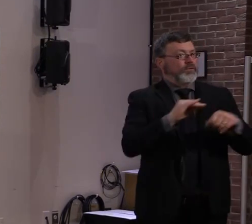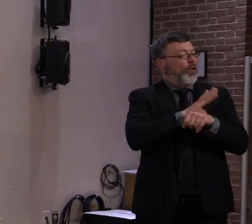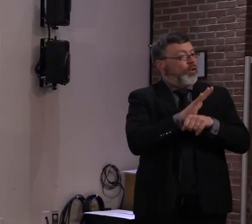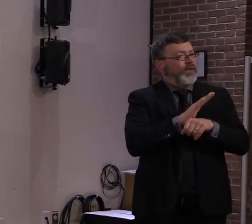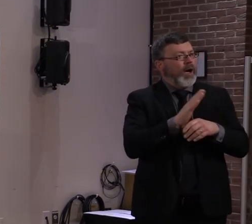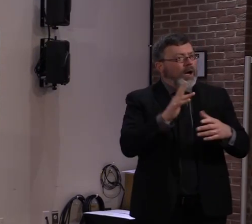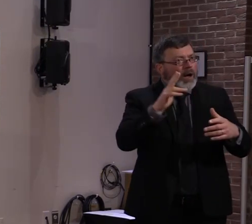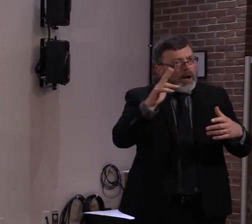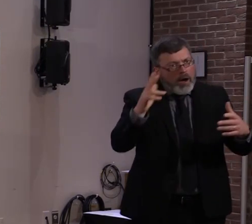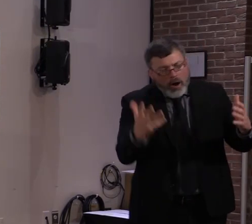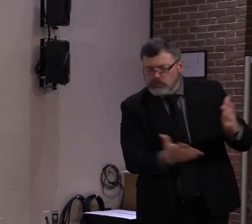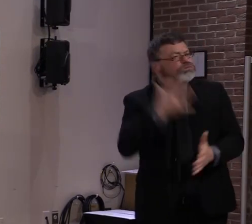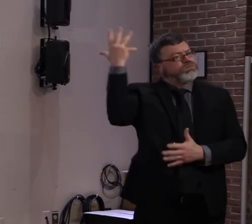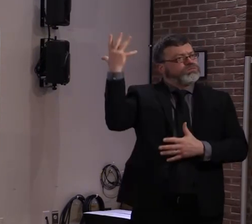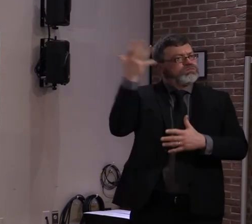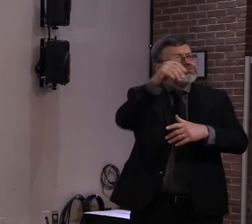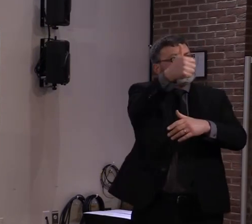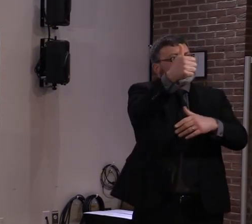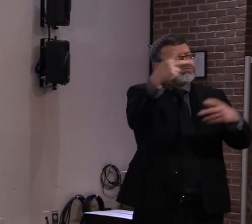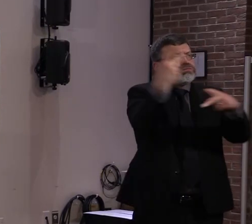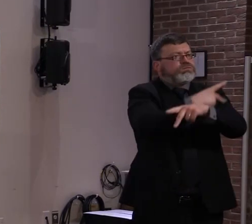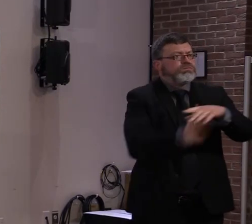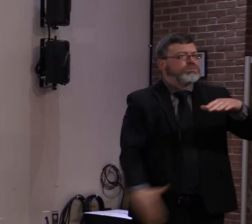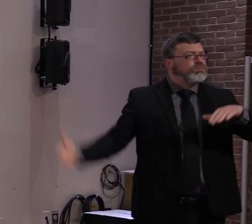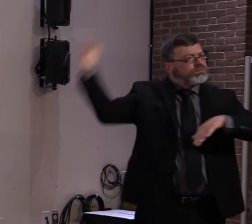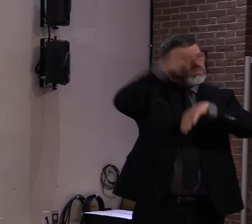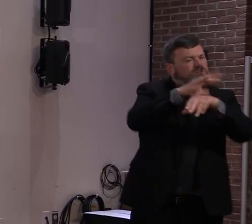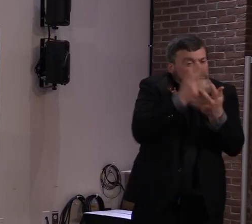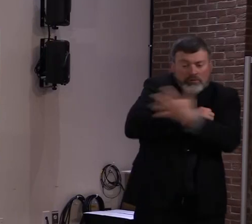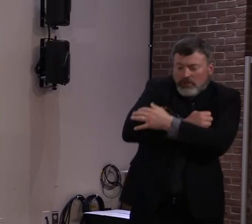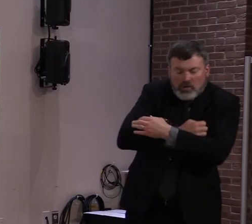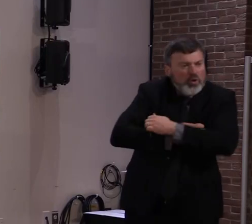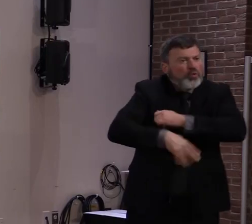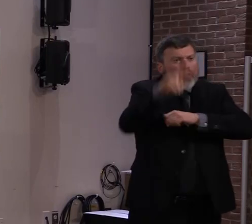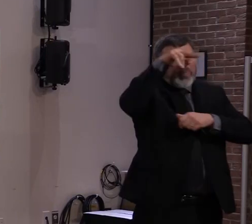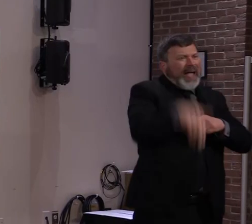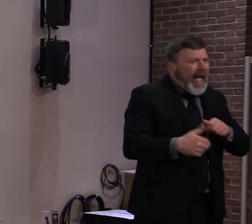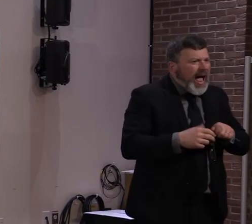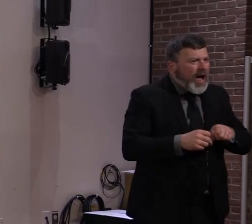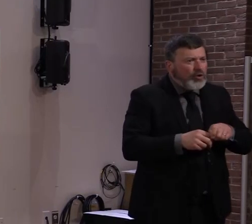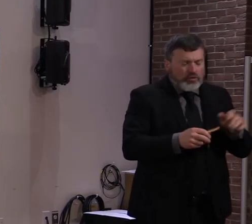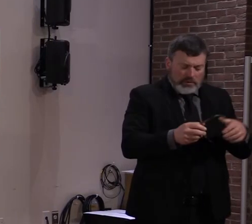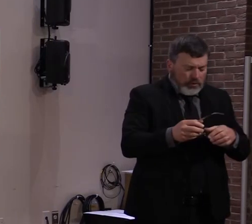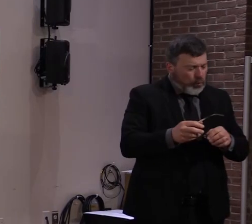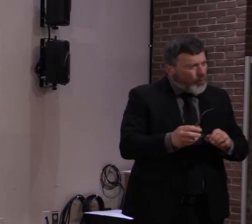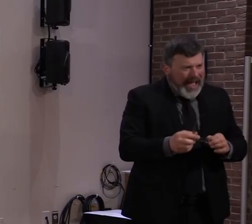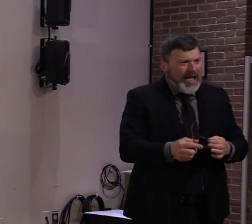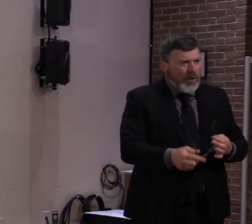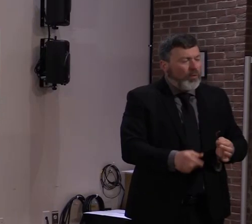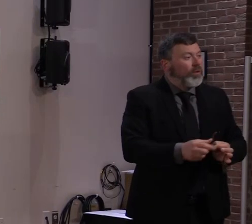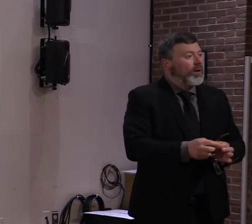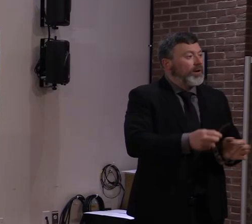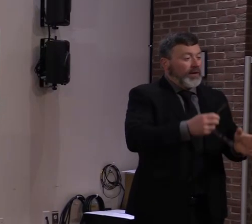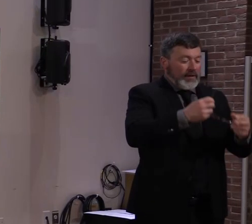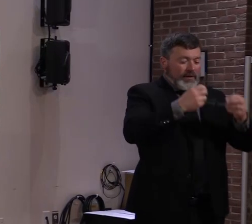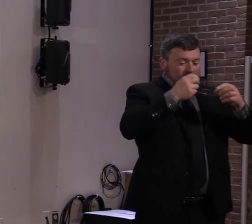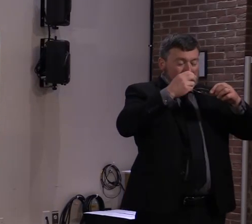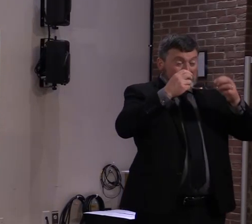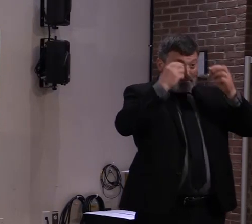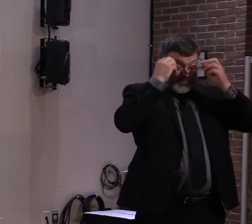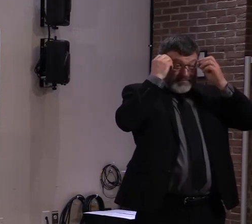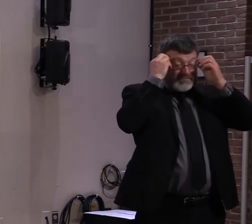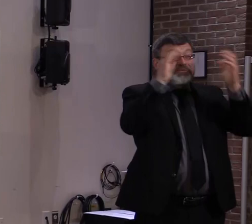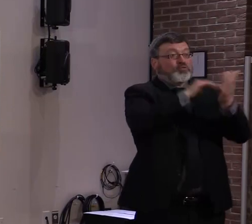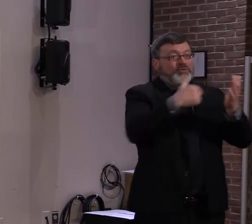almost 2,000 rooms. As health guidance changes and more people are vaccinated, motels